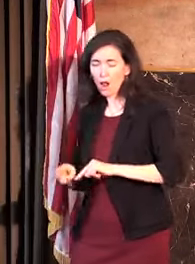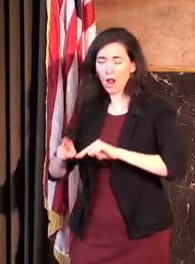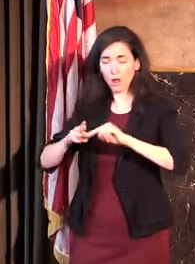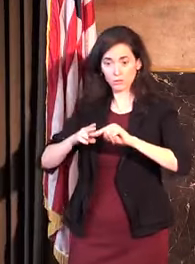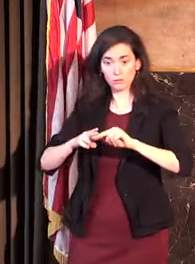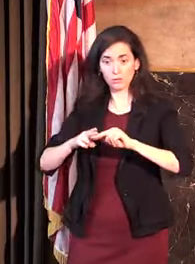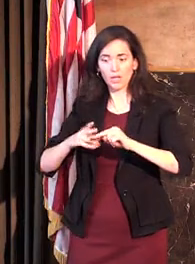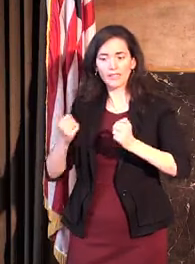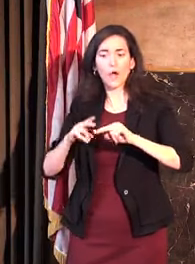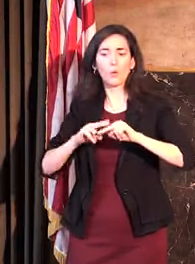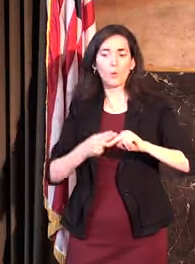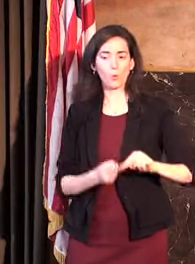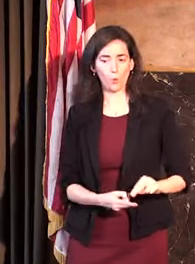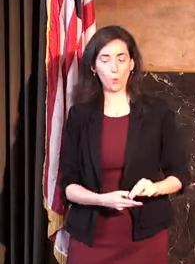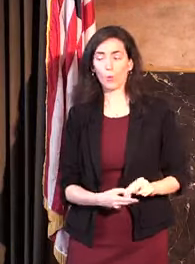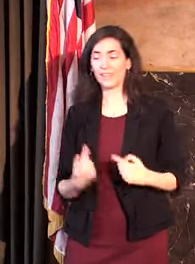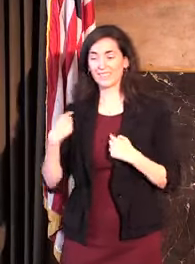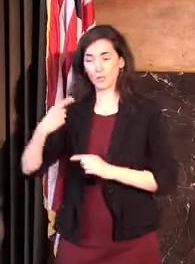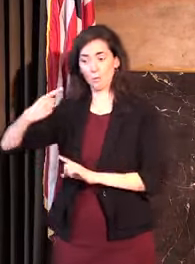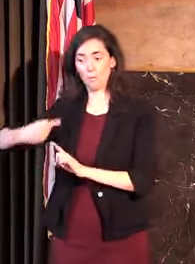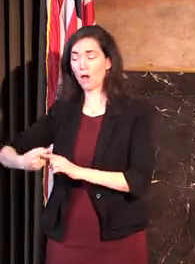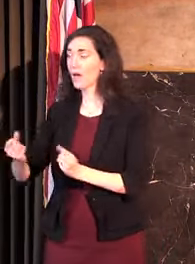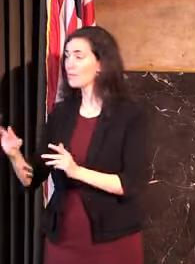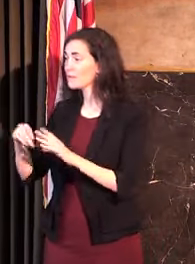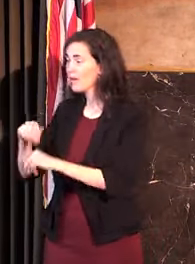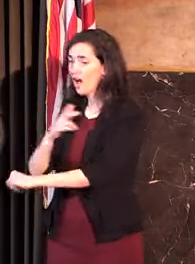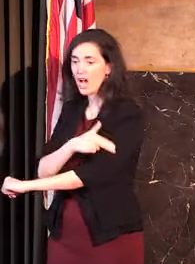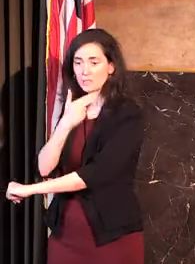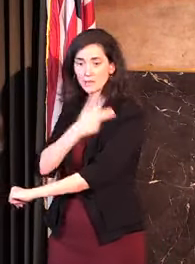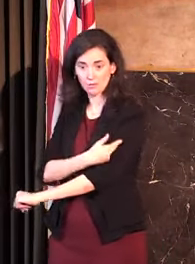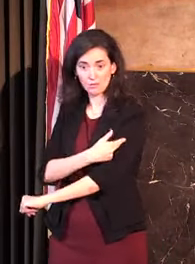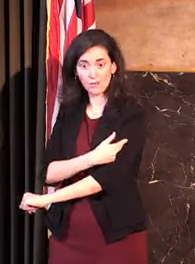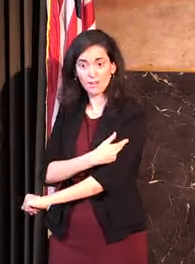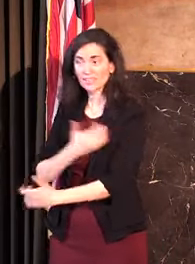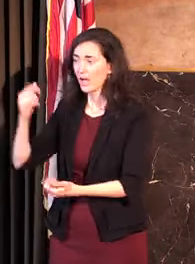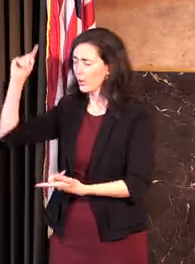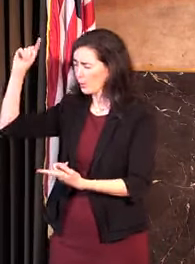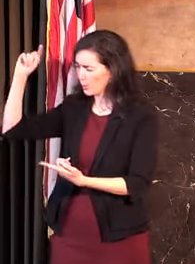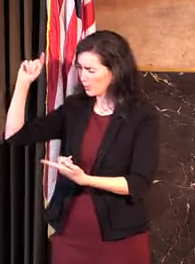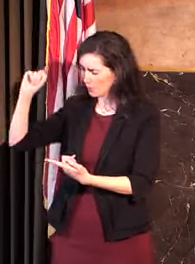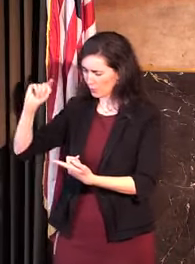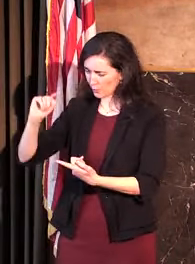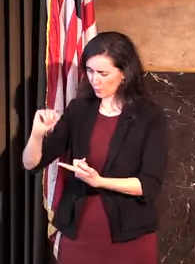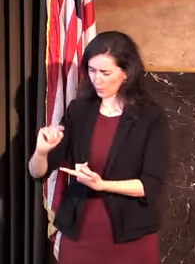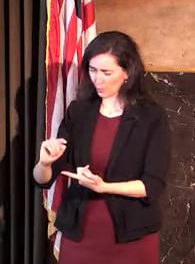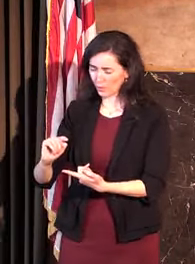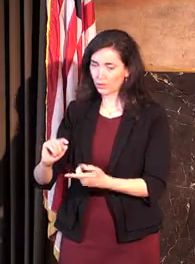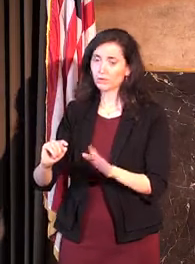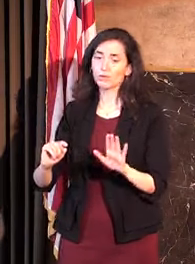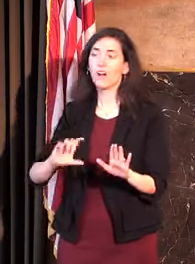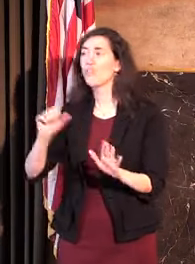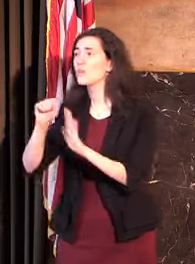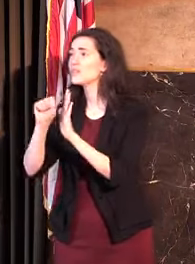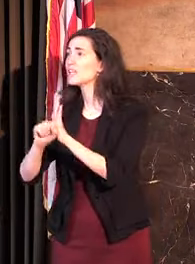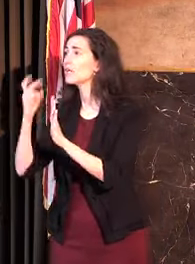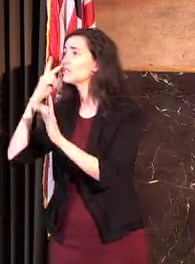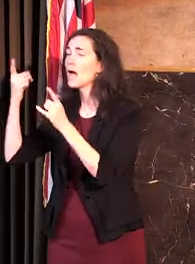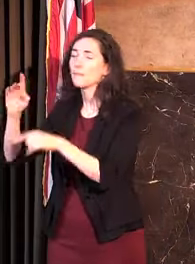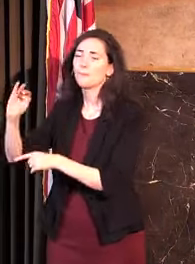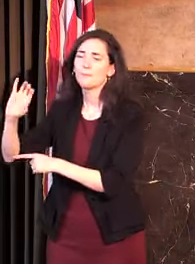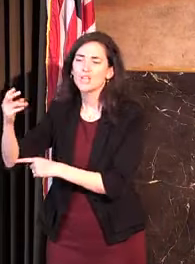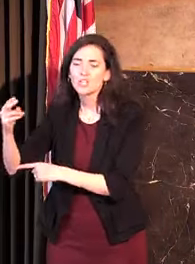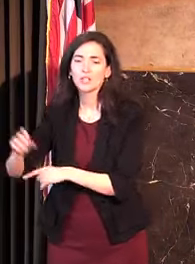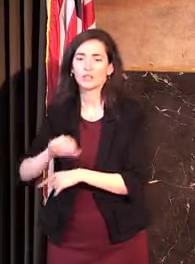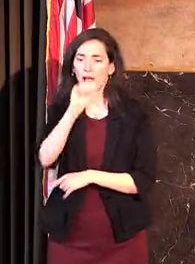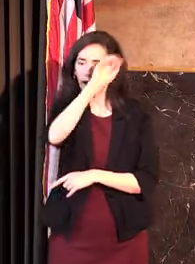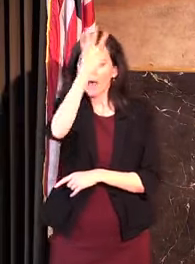have been amongst the lowest numbers that we have ever recorded since we started counting in Louisiana. It's heartbreaking to watch what's happening in other states, Michigan, Alaska,